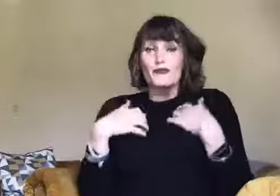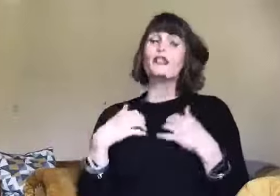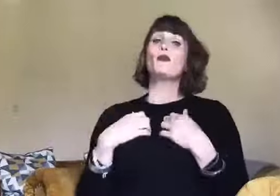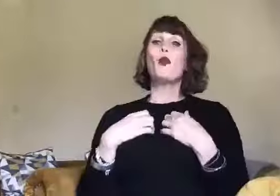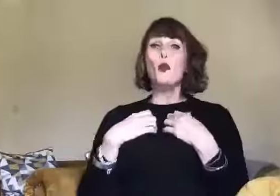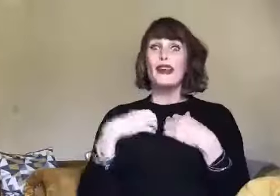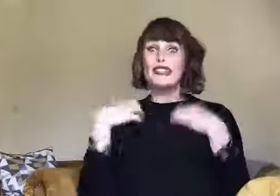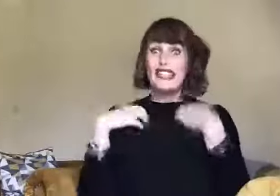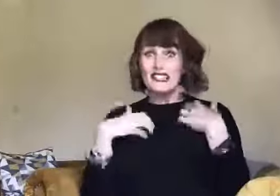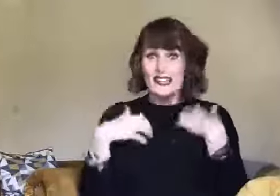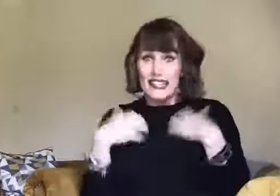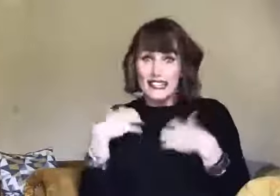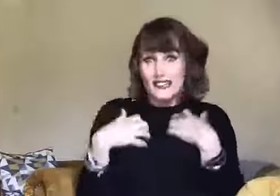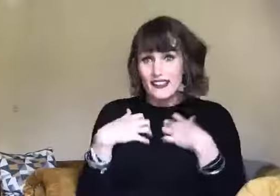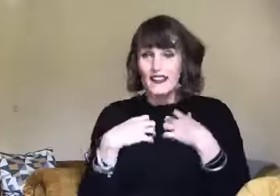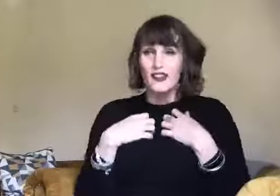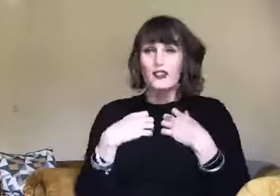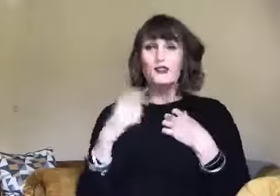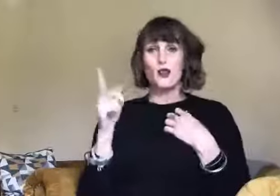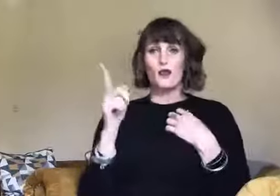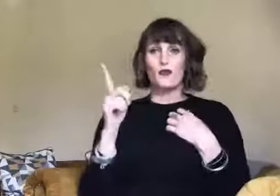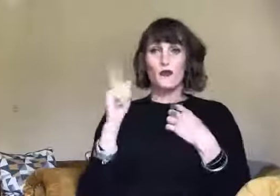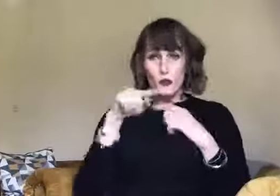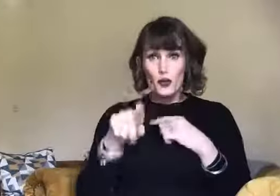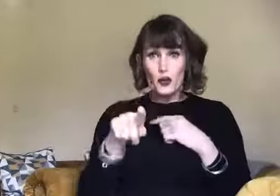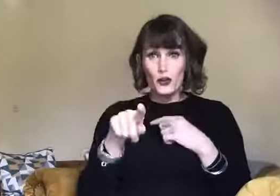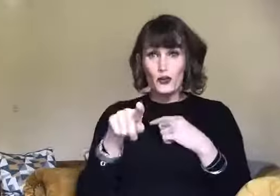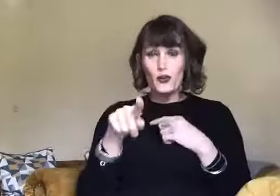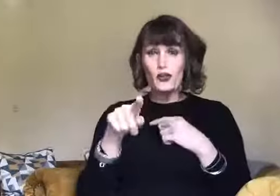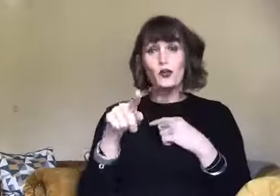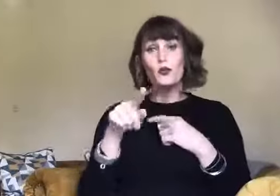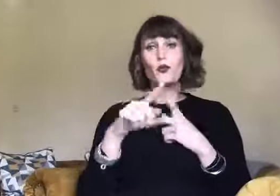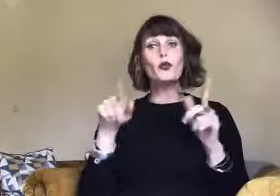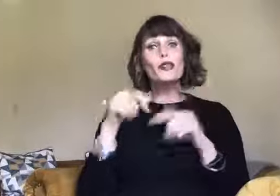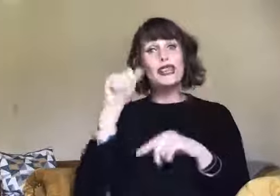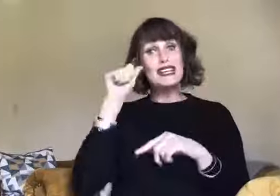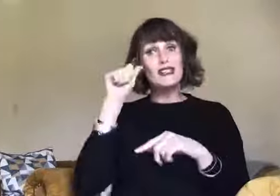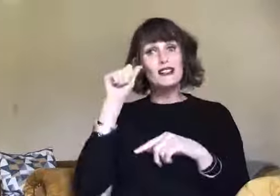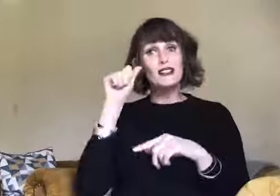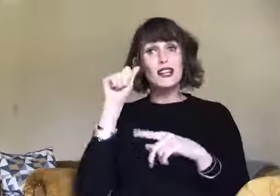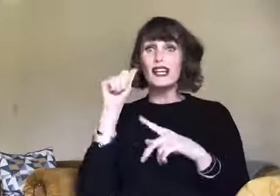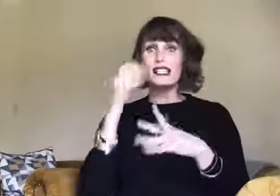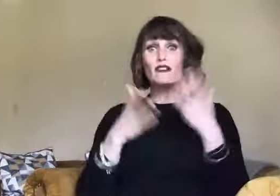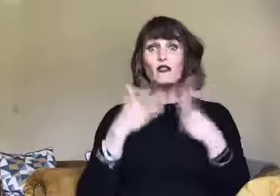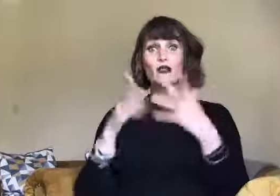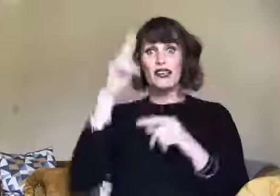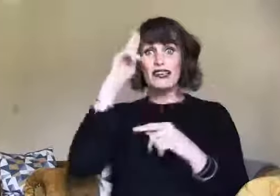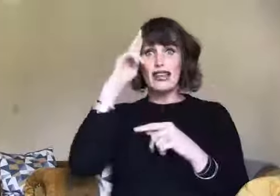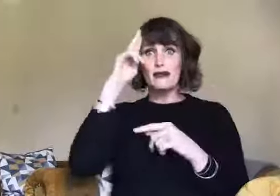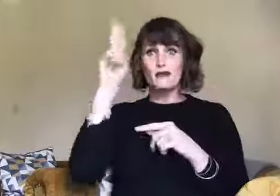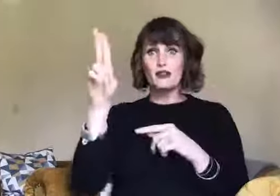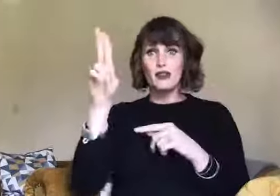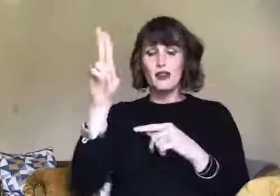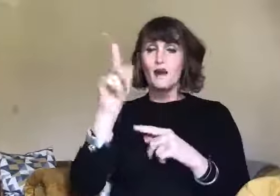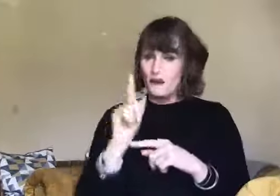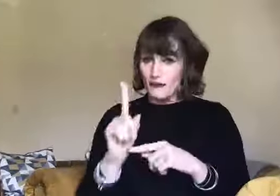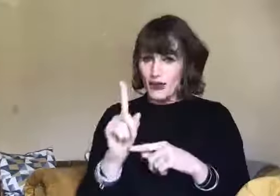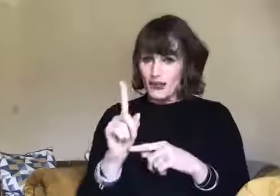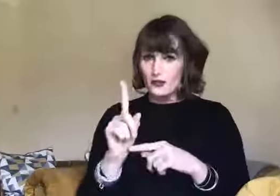because I'm always excited. So for you, we all need to actually give you a sign name. But first of